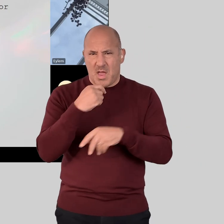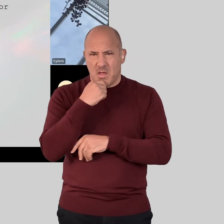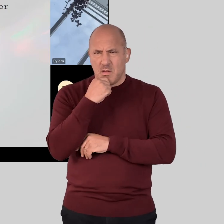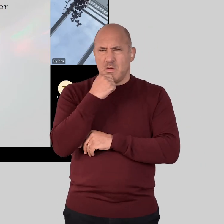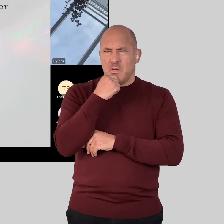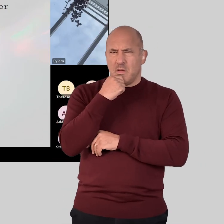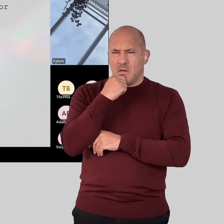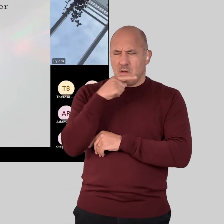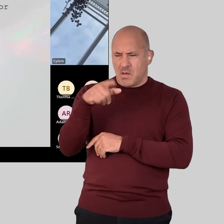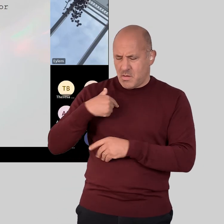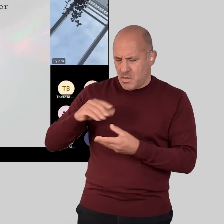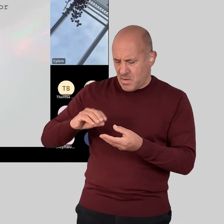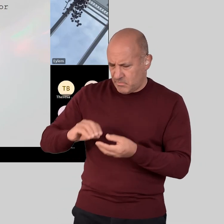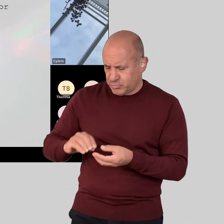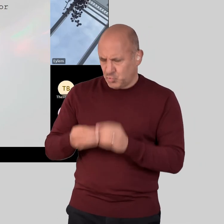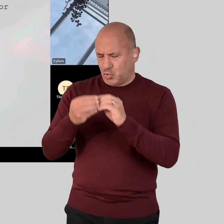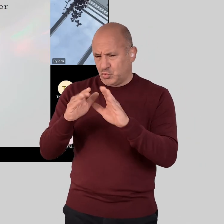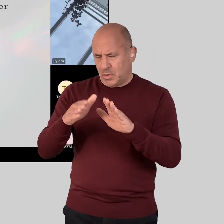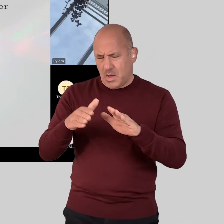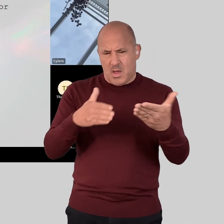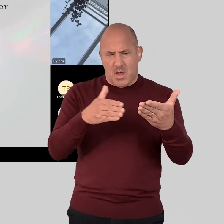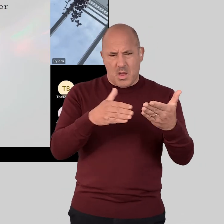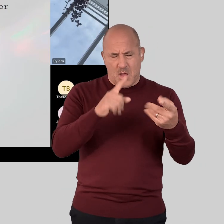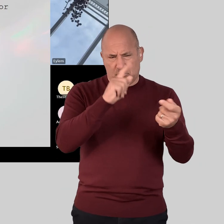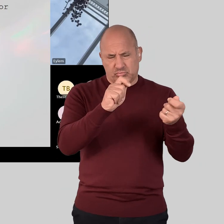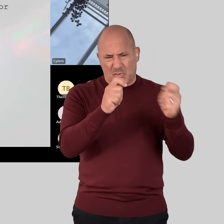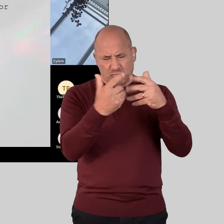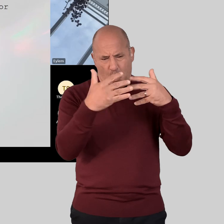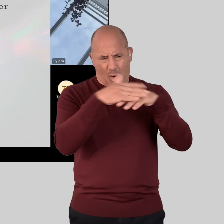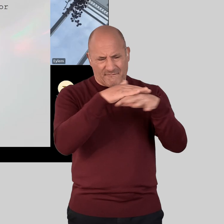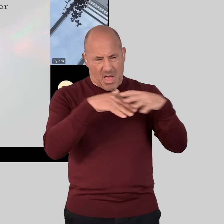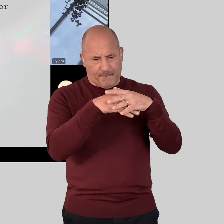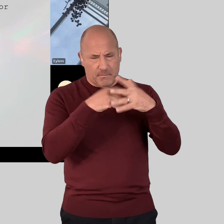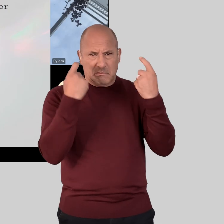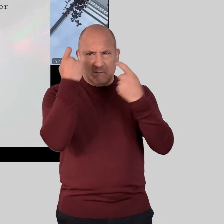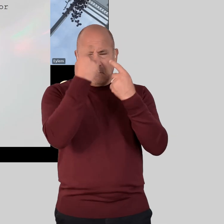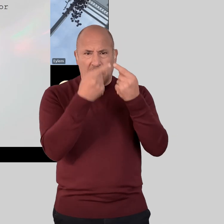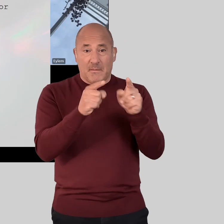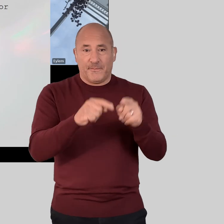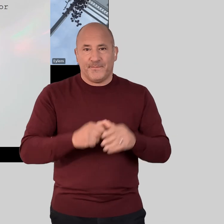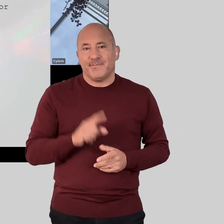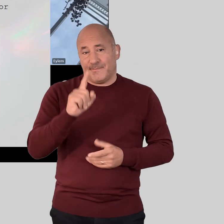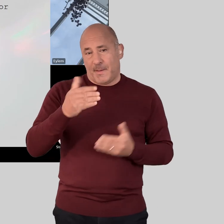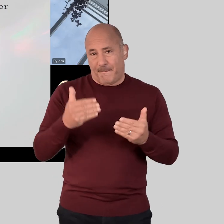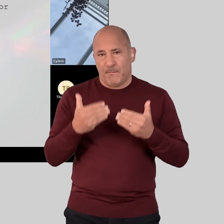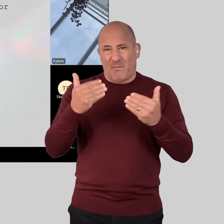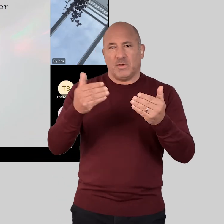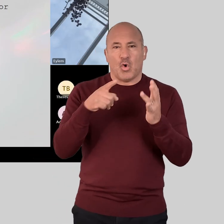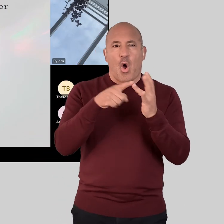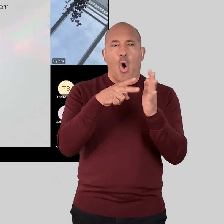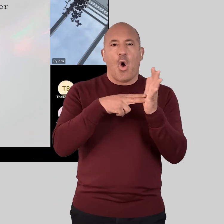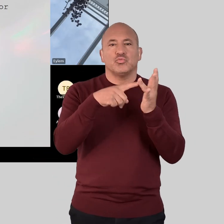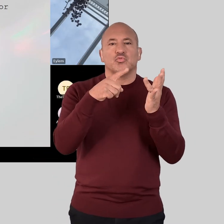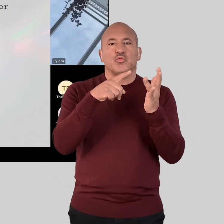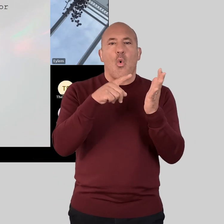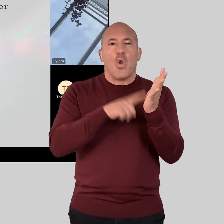by other people that changes how they are almost forced to think about the thing that they are producing.